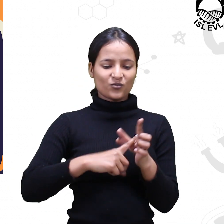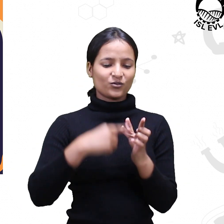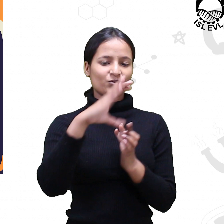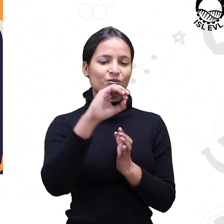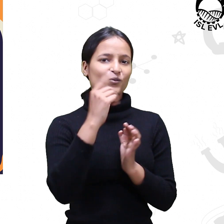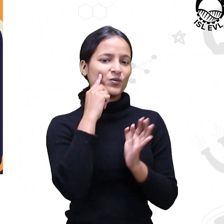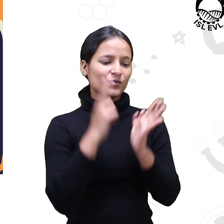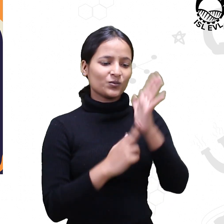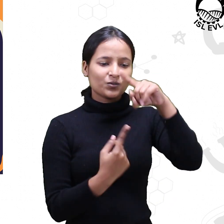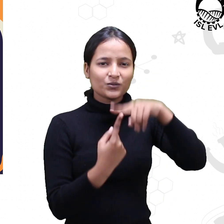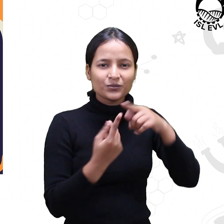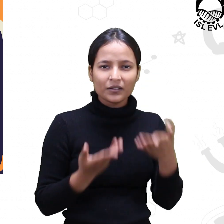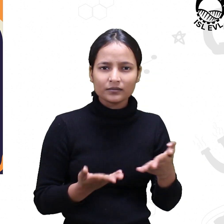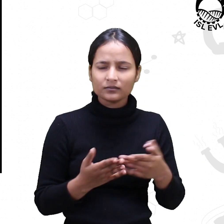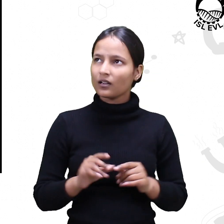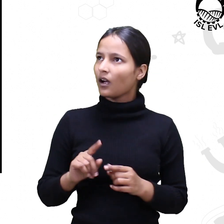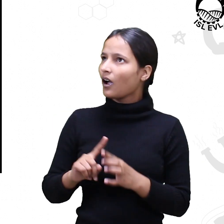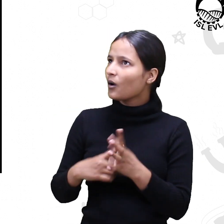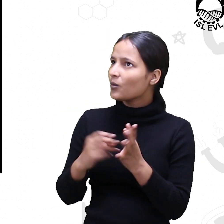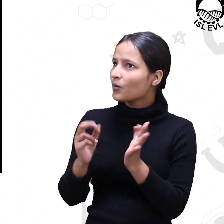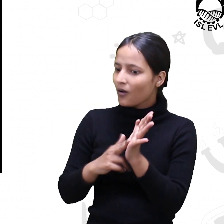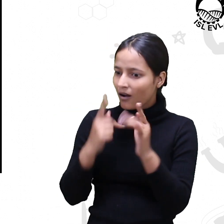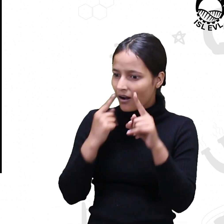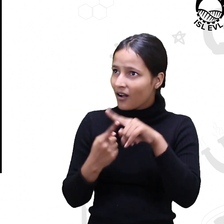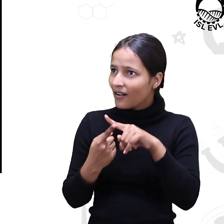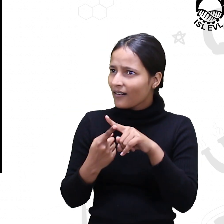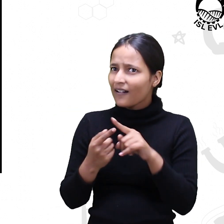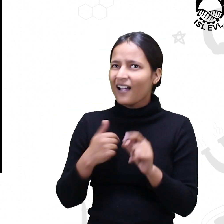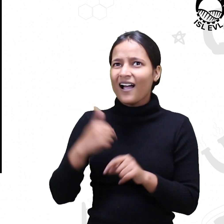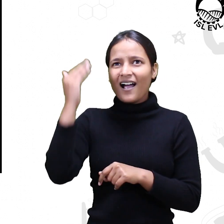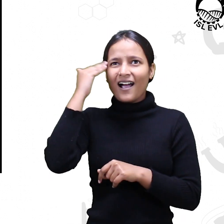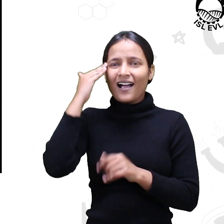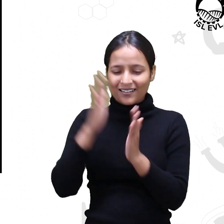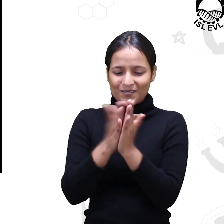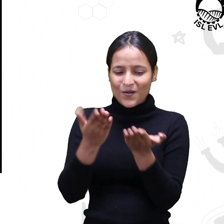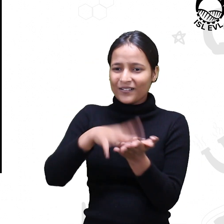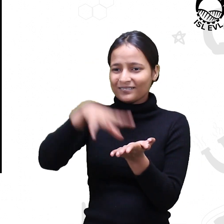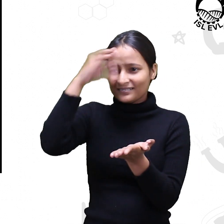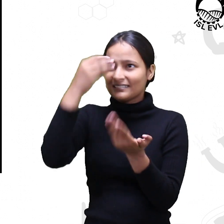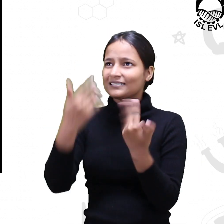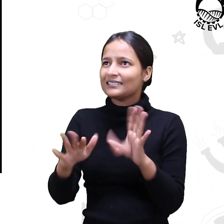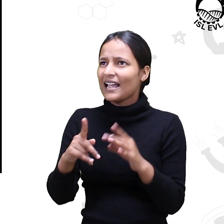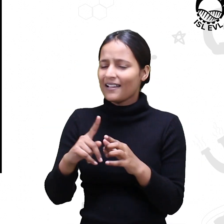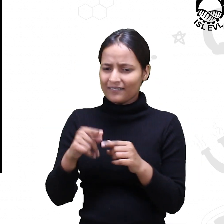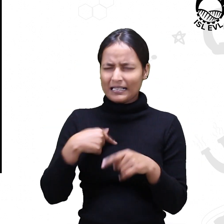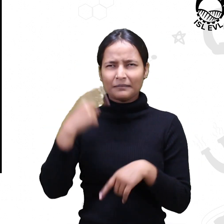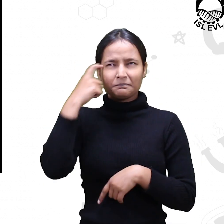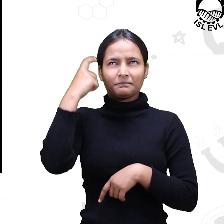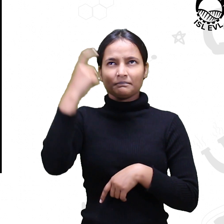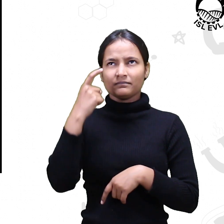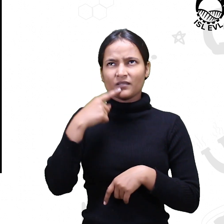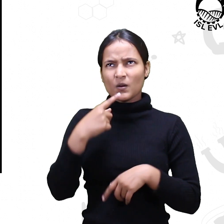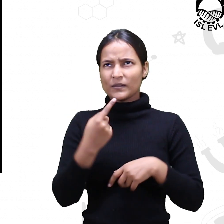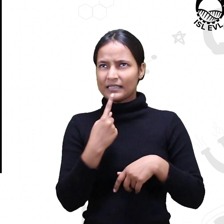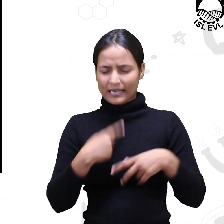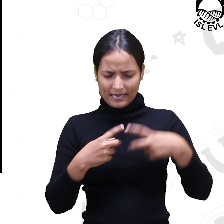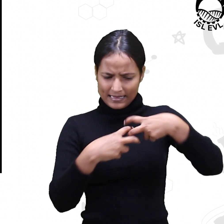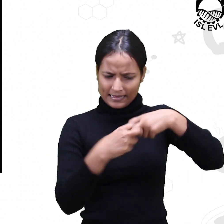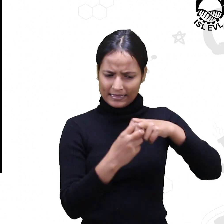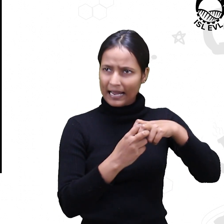cells. Joints. We've learned different joints in school. Let me guess. The knee, which is involved in